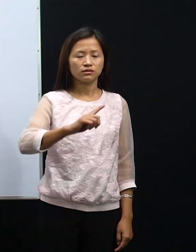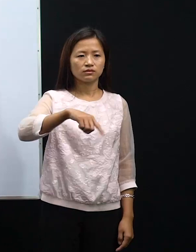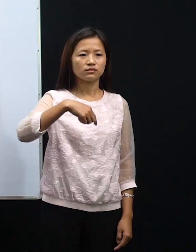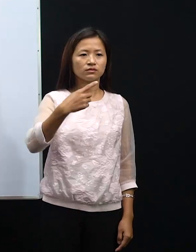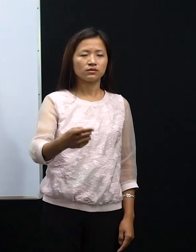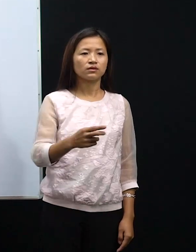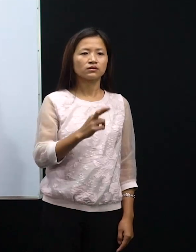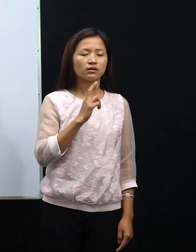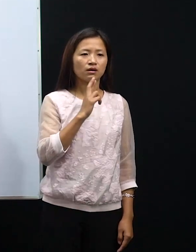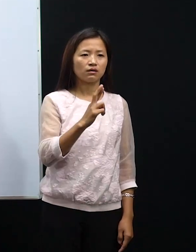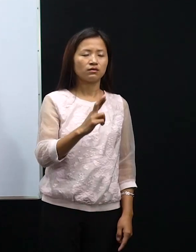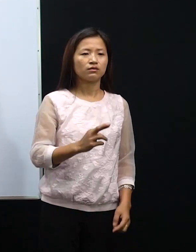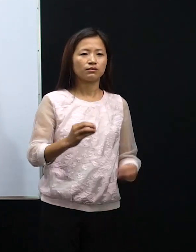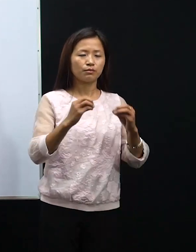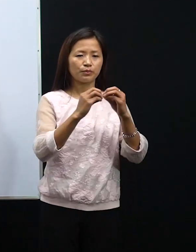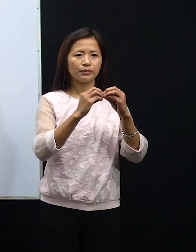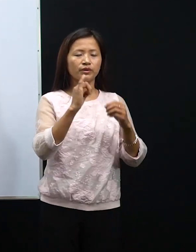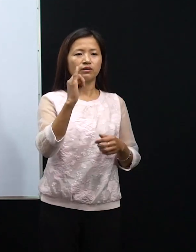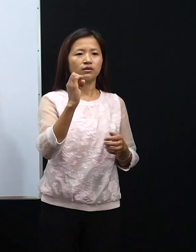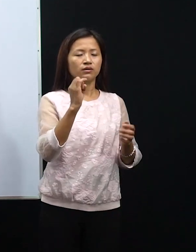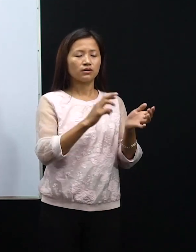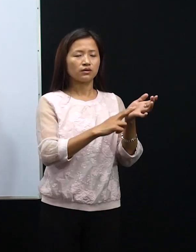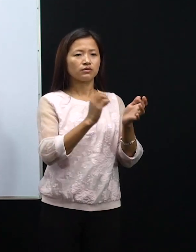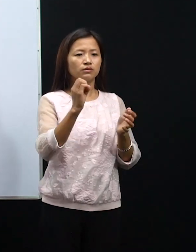are binomials.